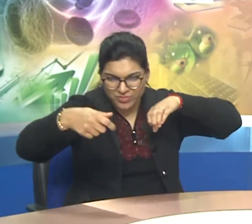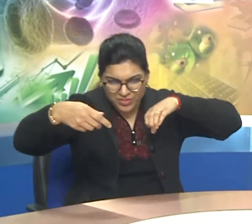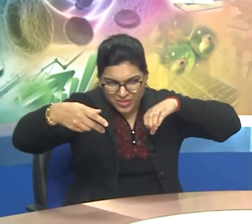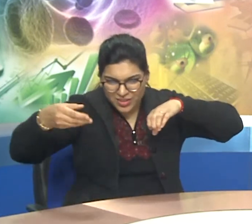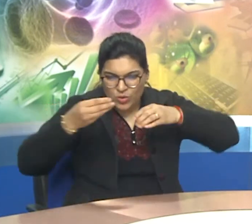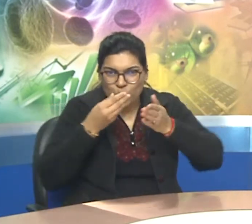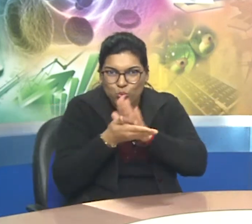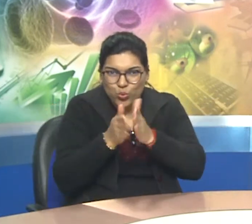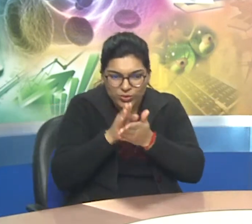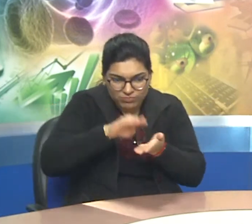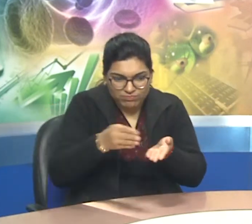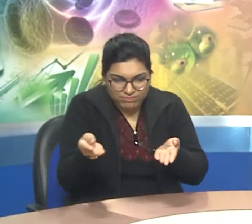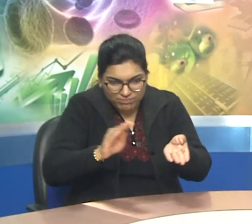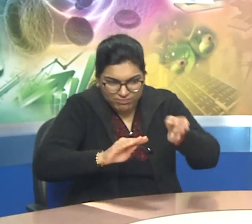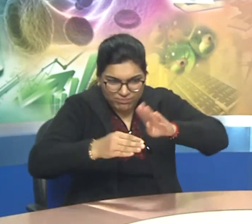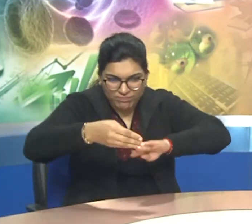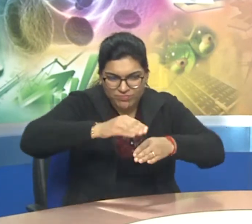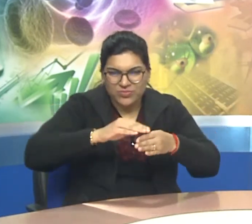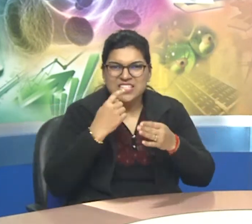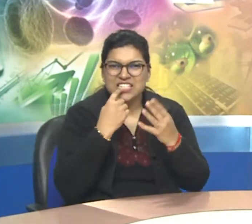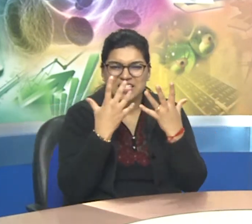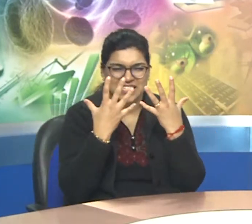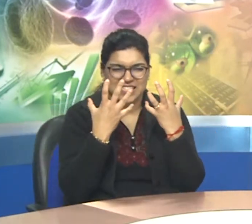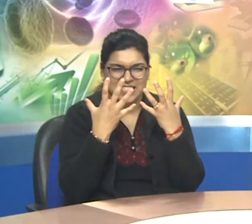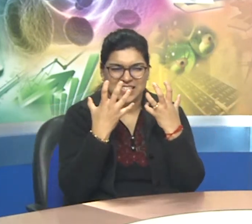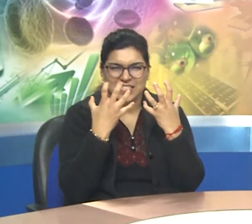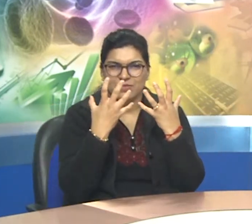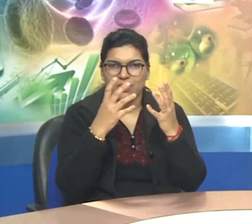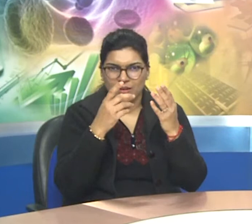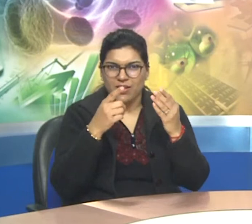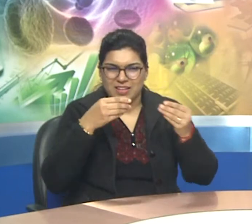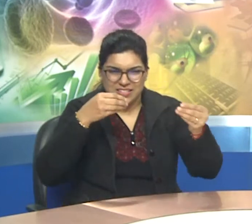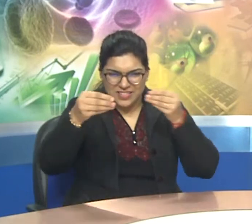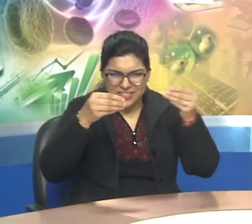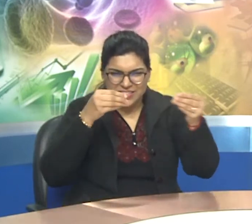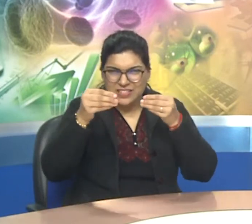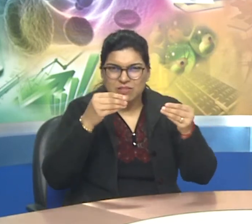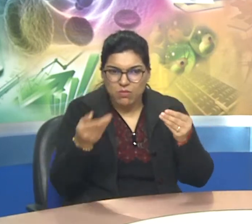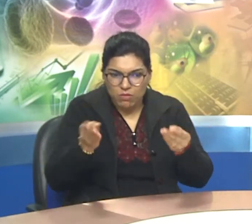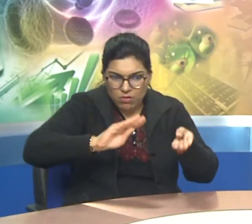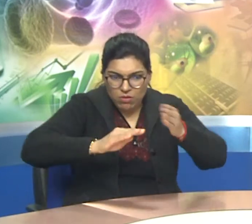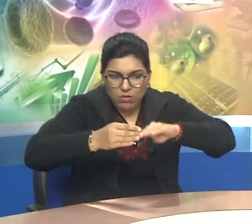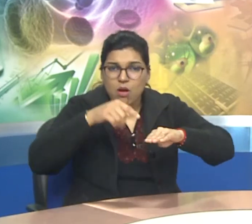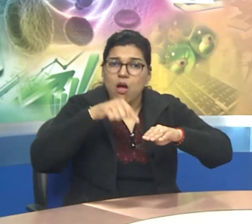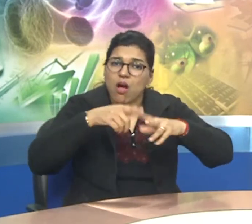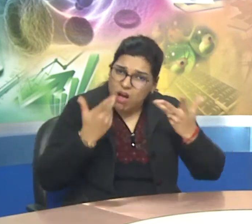of aluminium. Also, we wrap our food with the aluminium